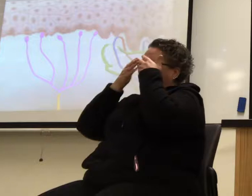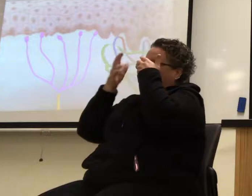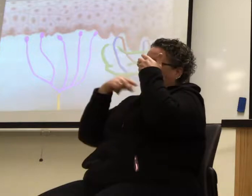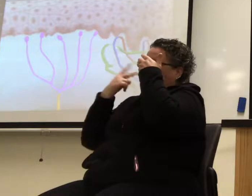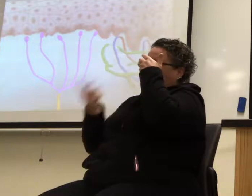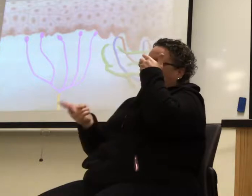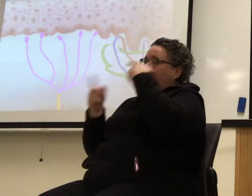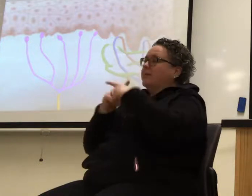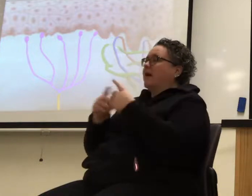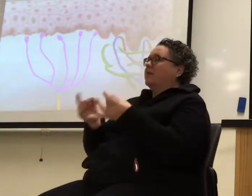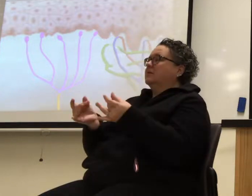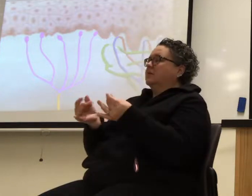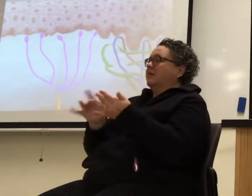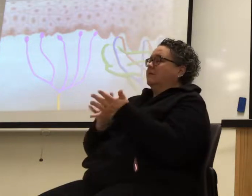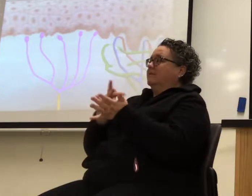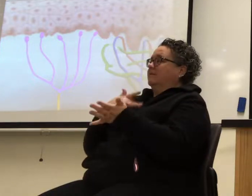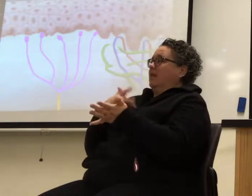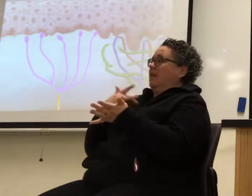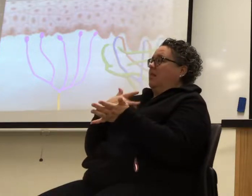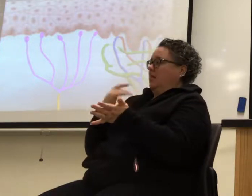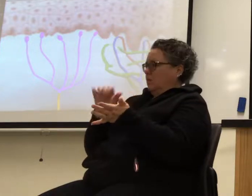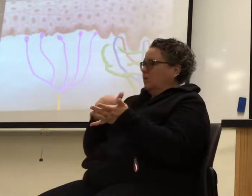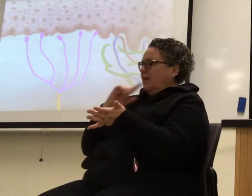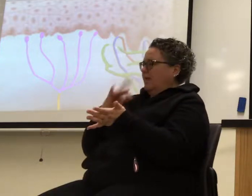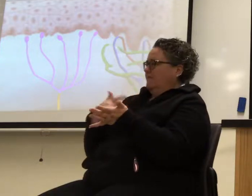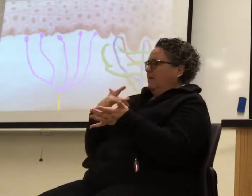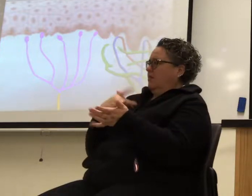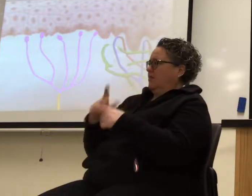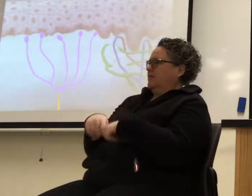of tactile corpuscles.